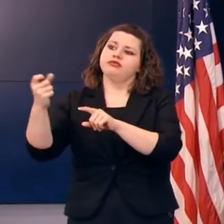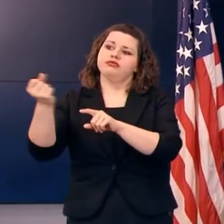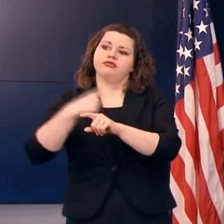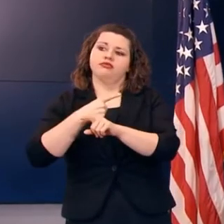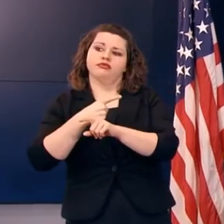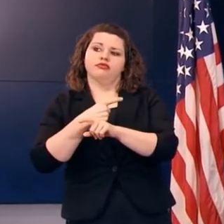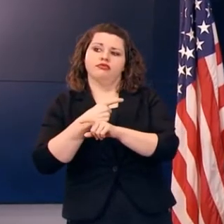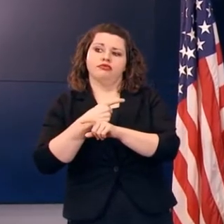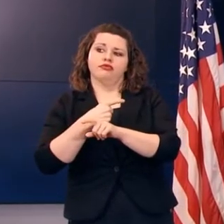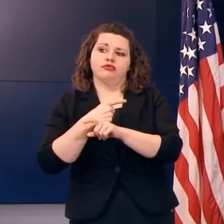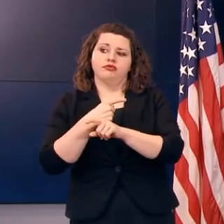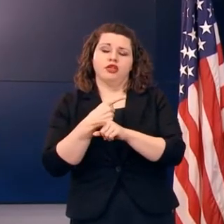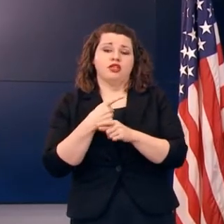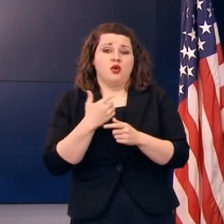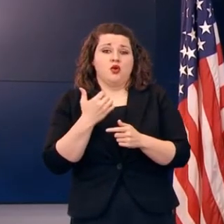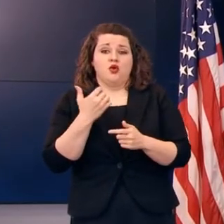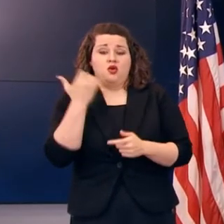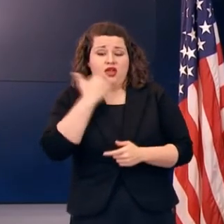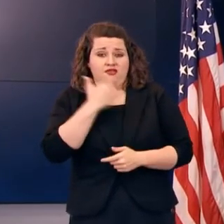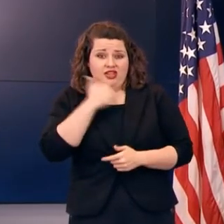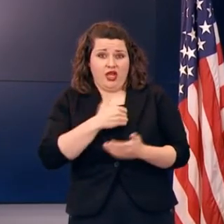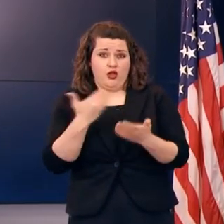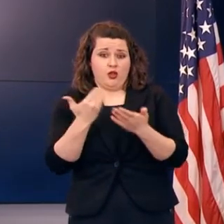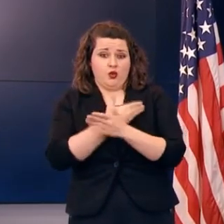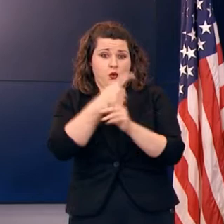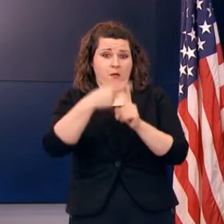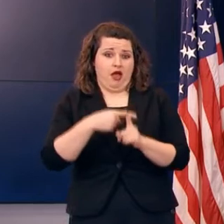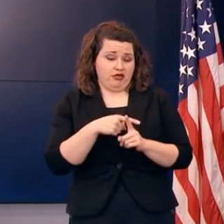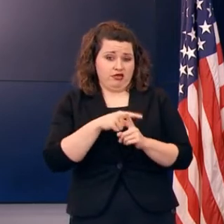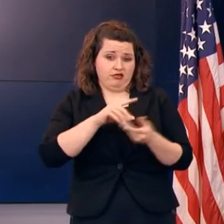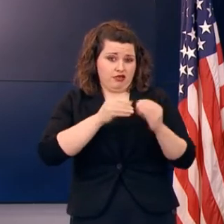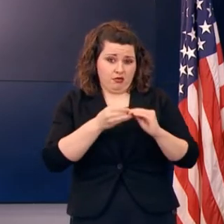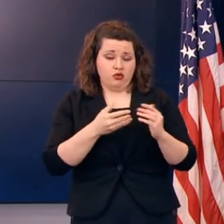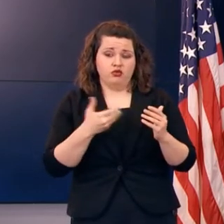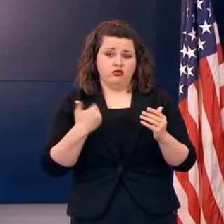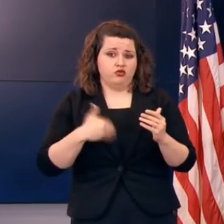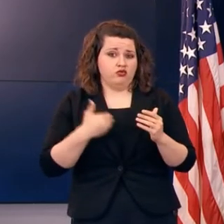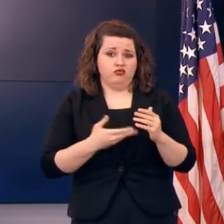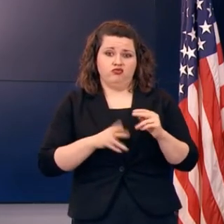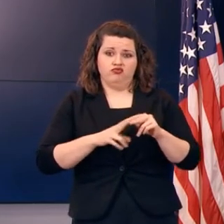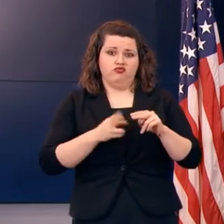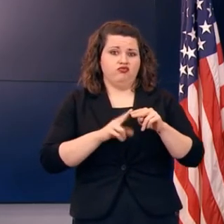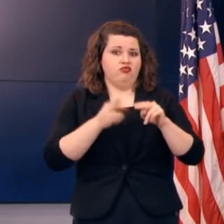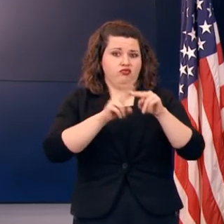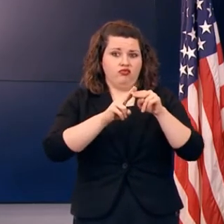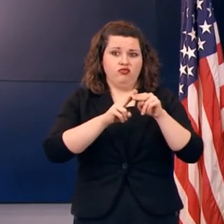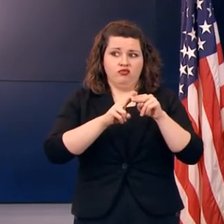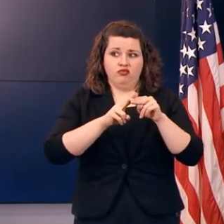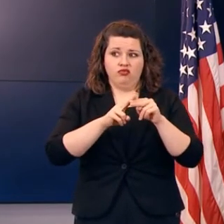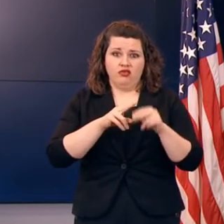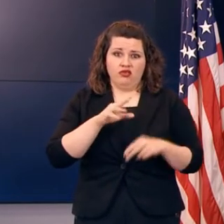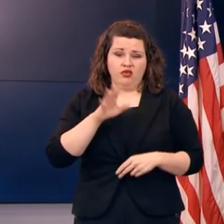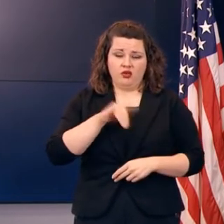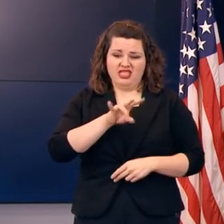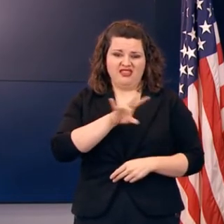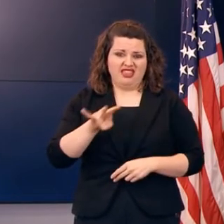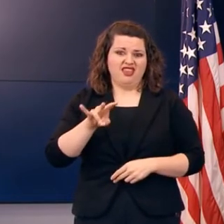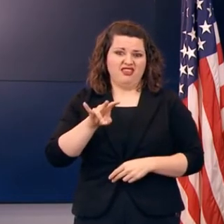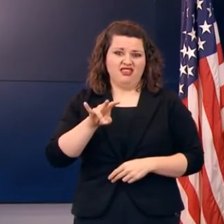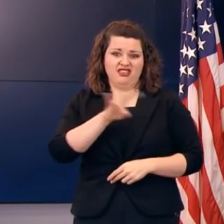share of new cases each day has been growing in the 77 counties where the restrictions loosened. It was